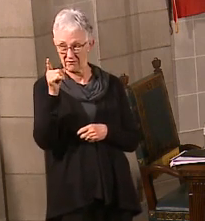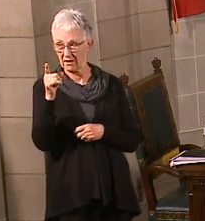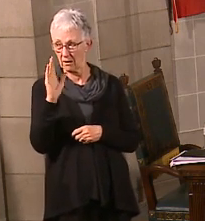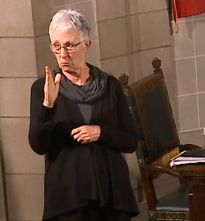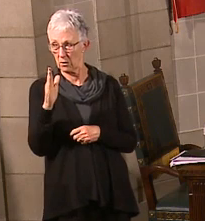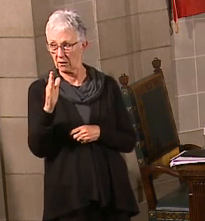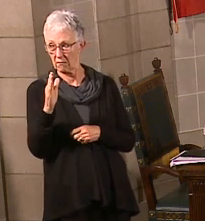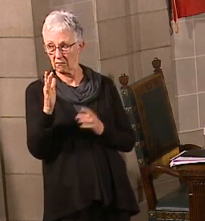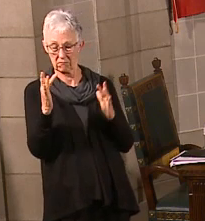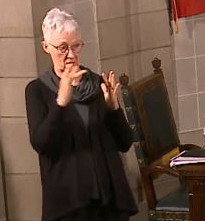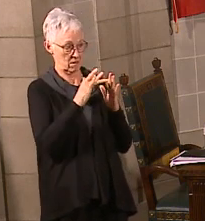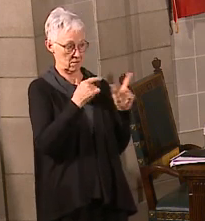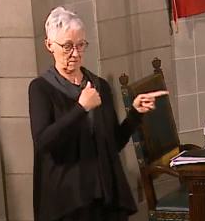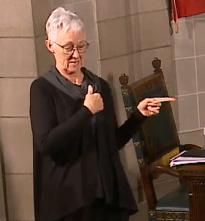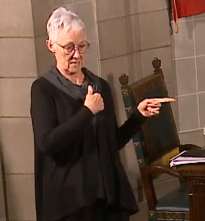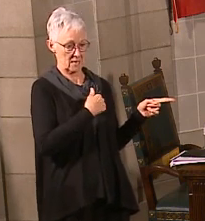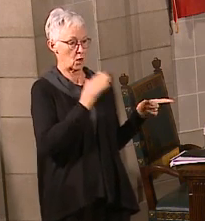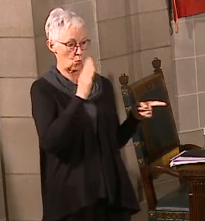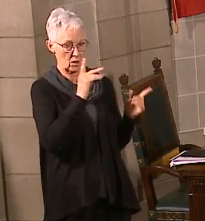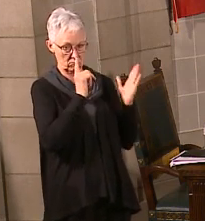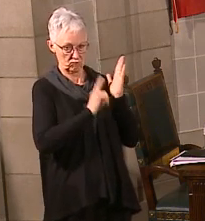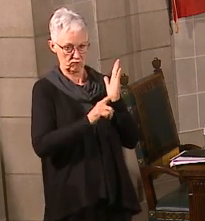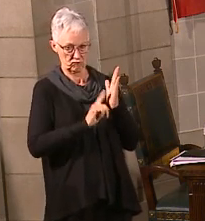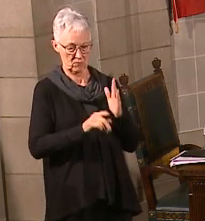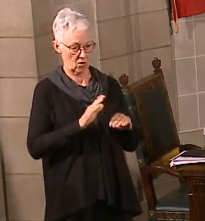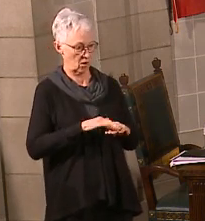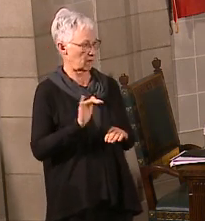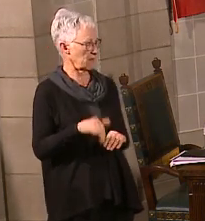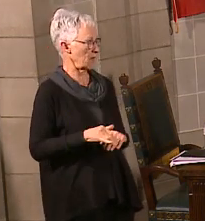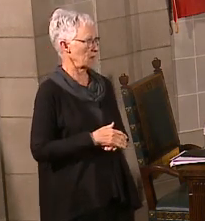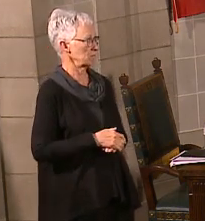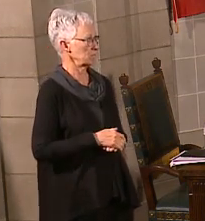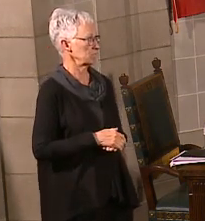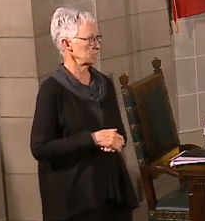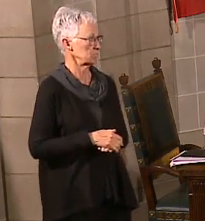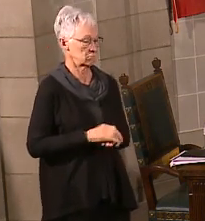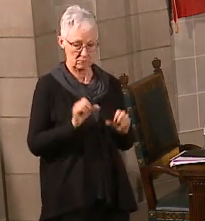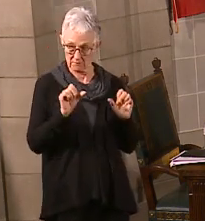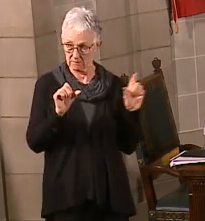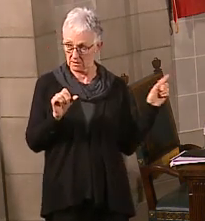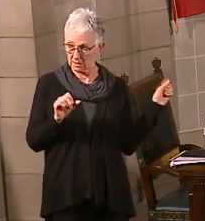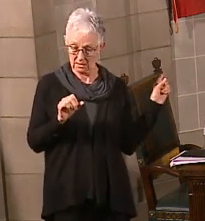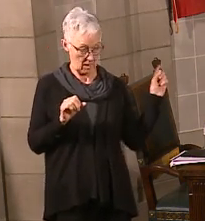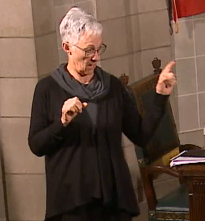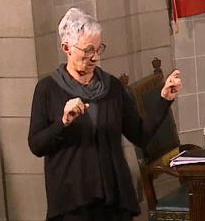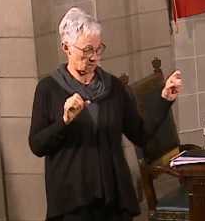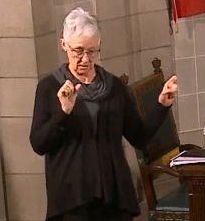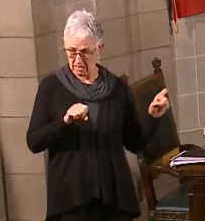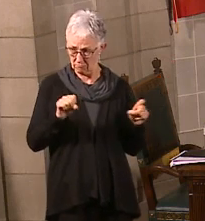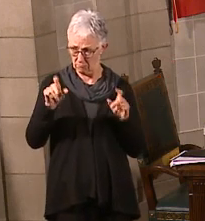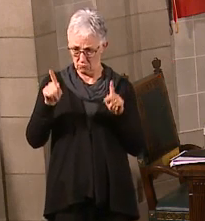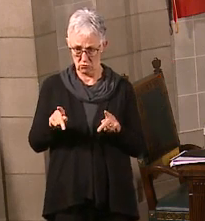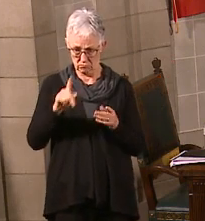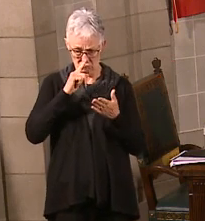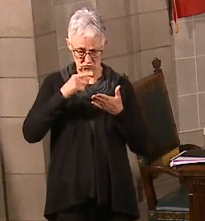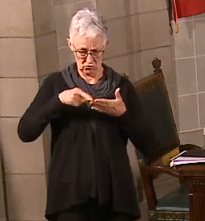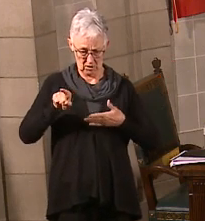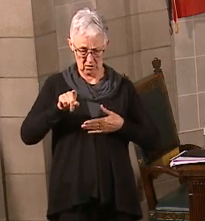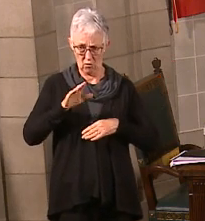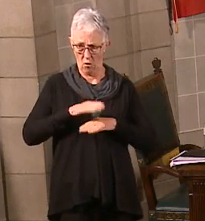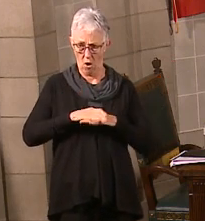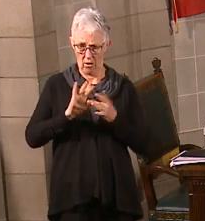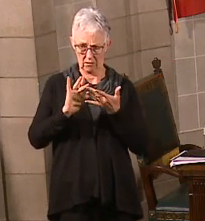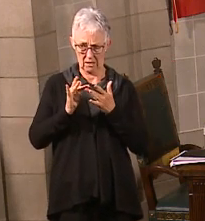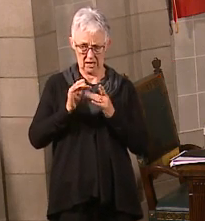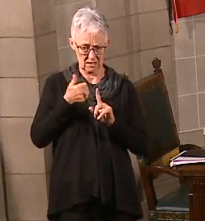and we'll look into their claim. So John, is it possible to check that online? Yeah, they should be able to go online and examine their